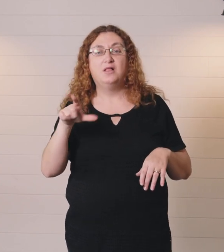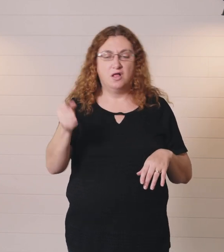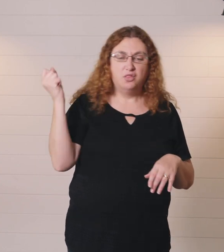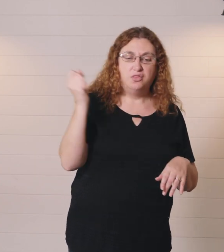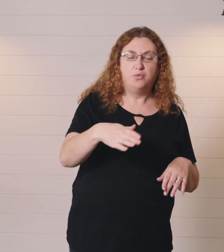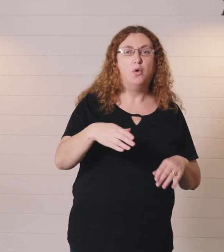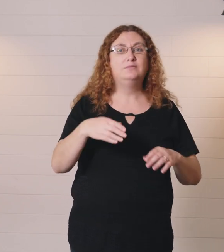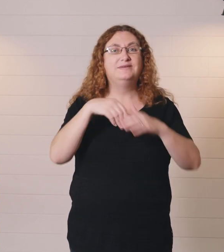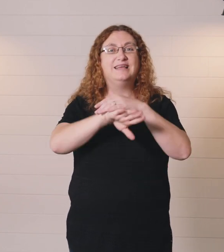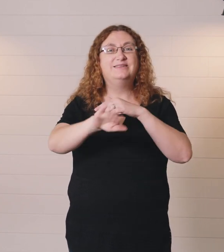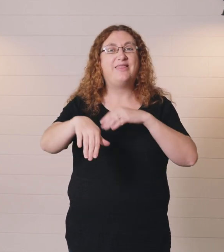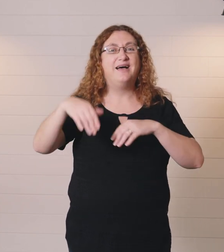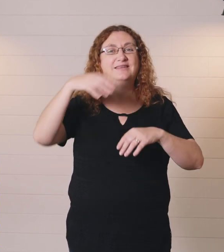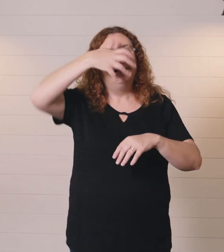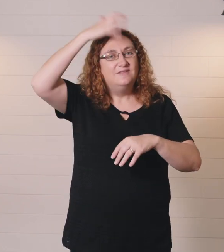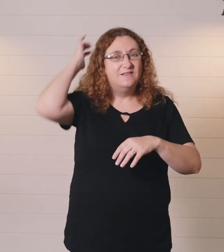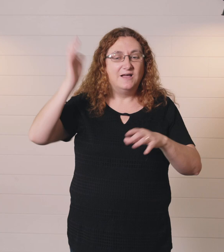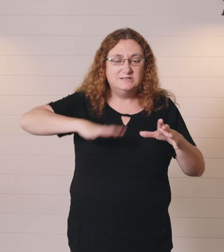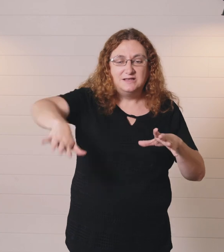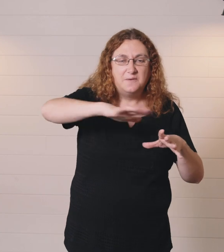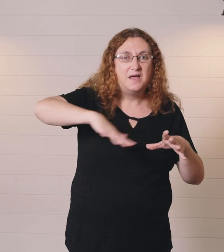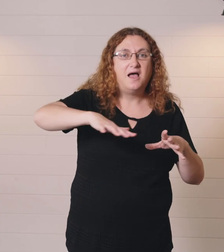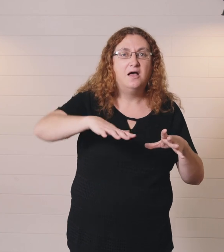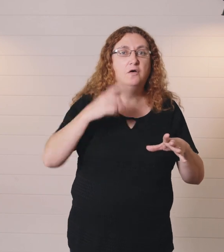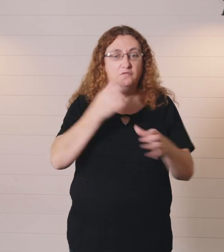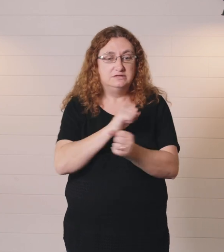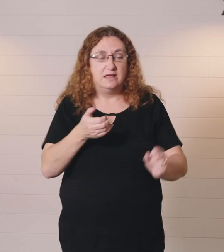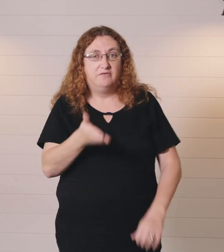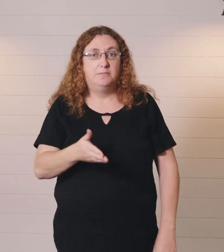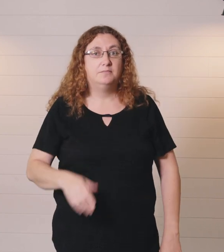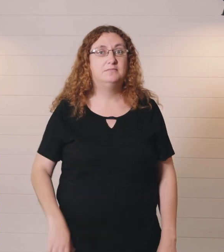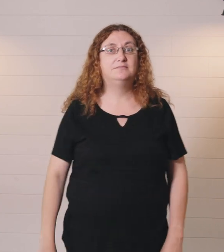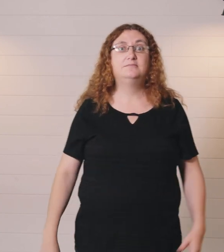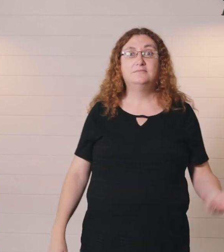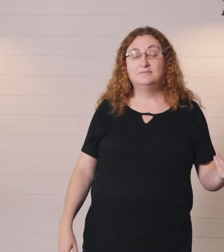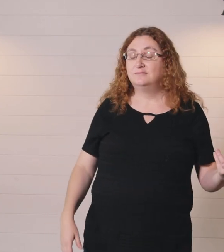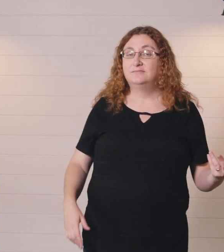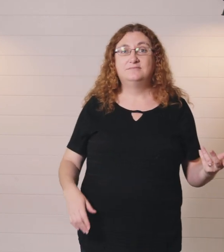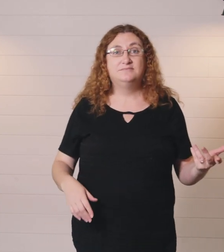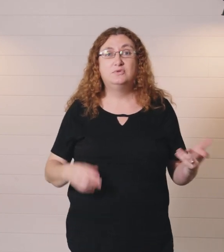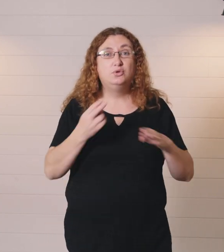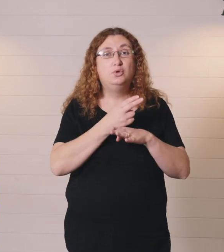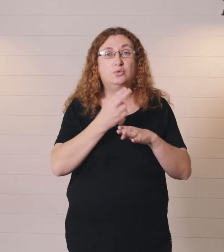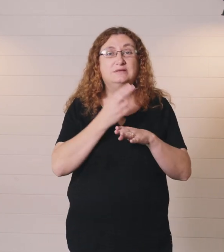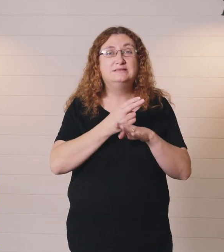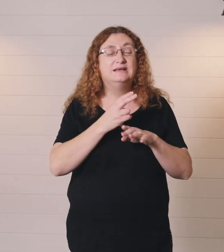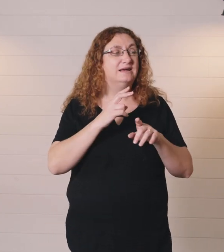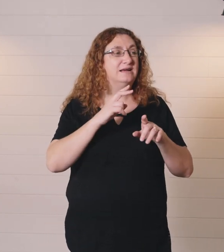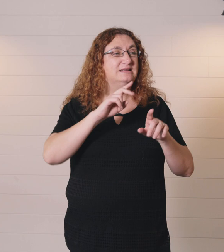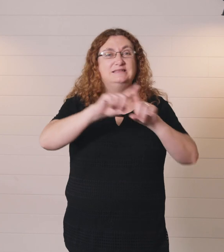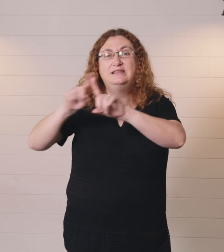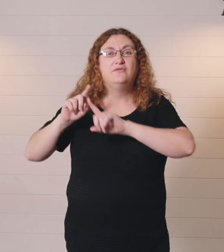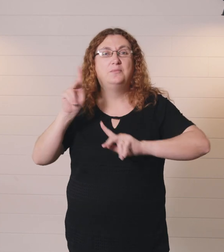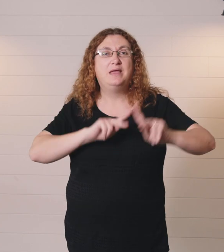graph stories for our kids in Sunday school. He used Cyrus to decree the rebuilding of the temple in Jerusalem, and